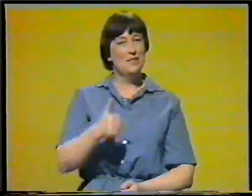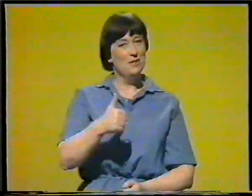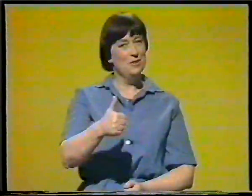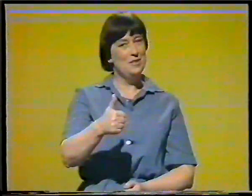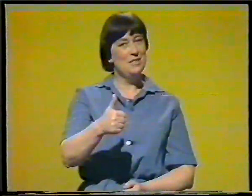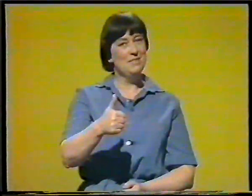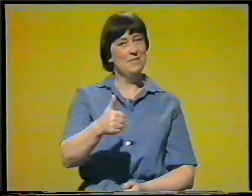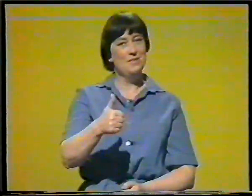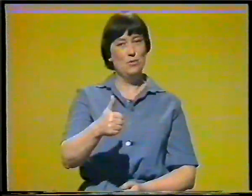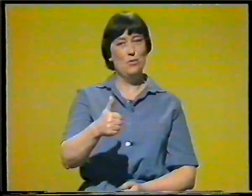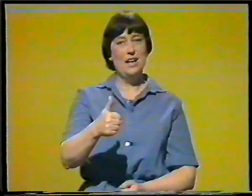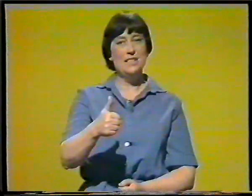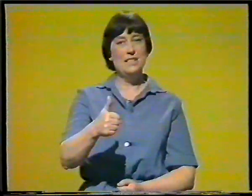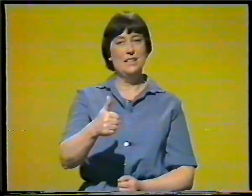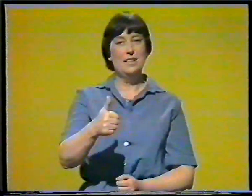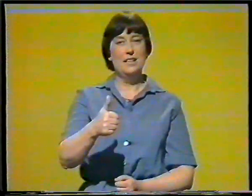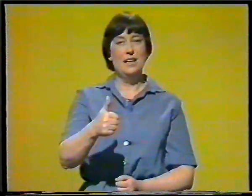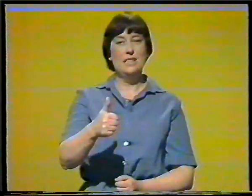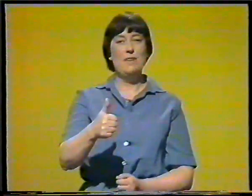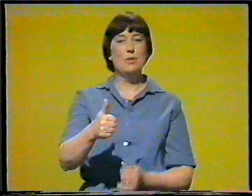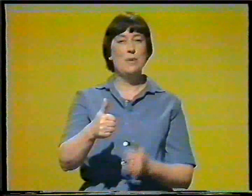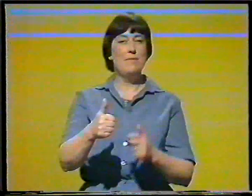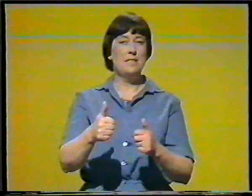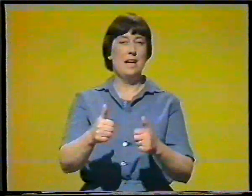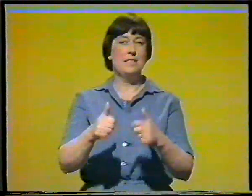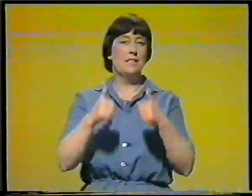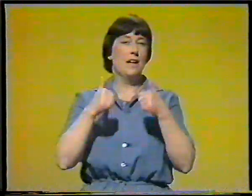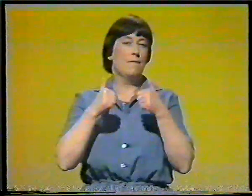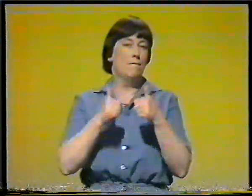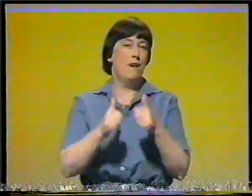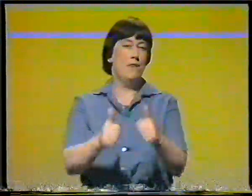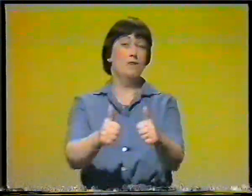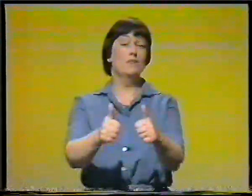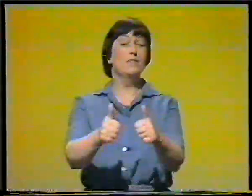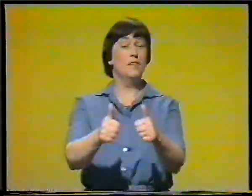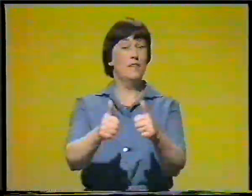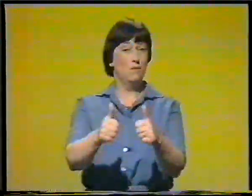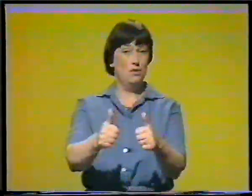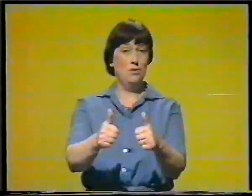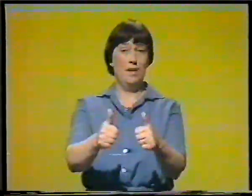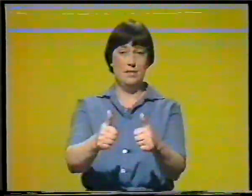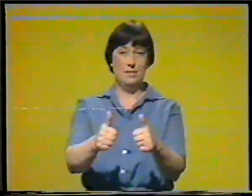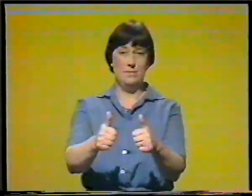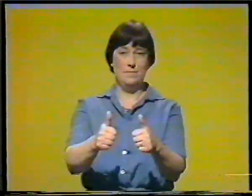Good, all right. And if I want to emphasize it like very good, then use two hands.